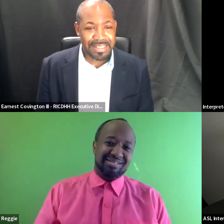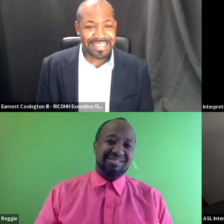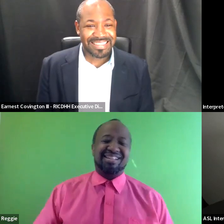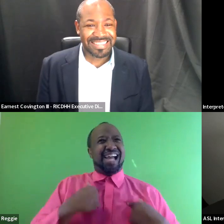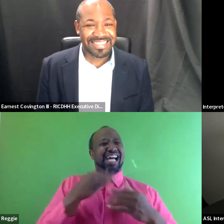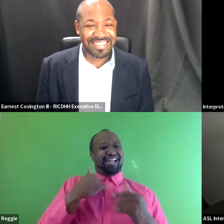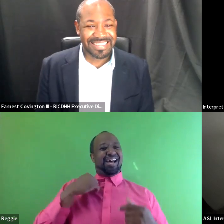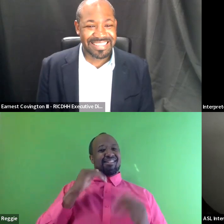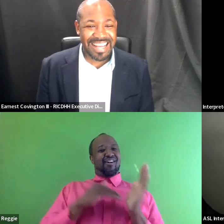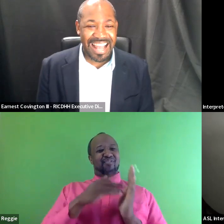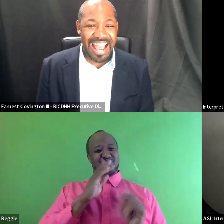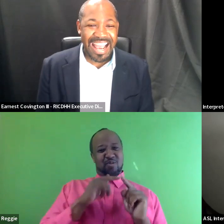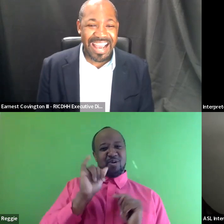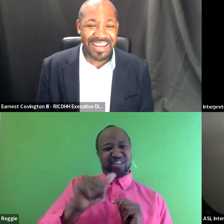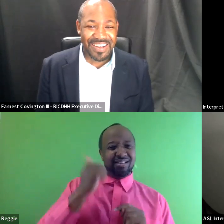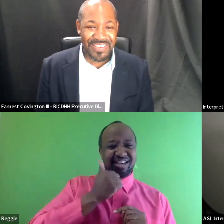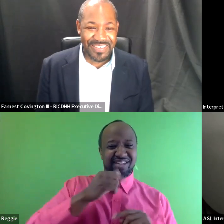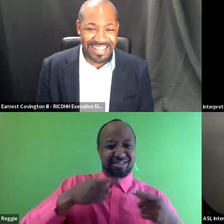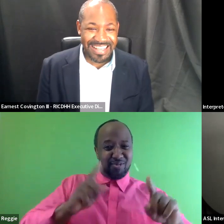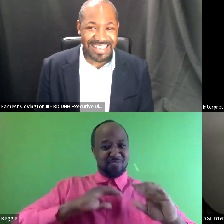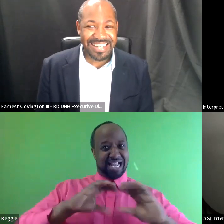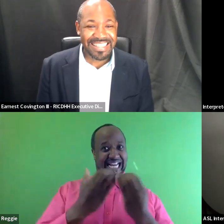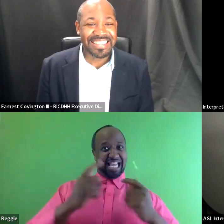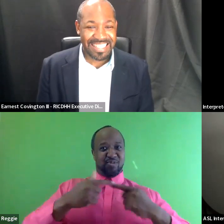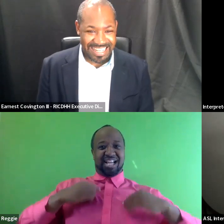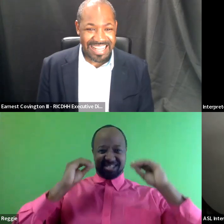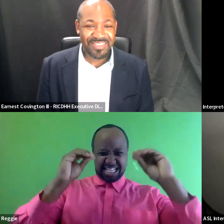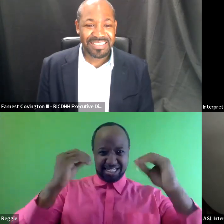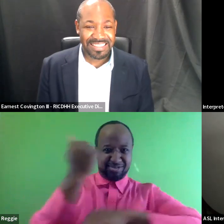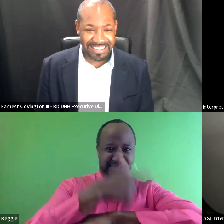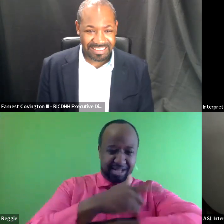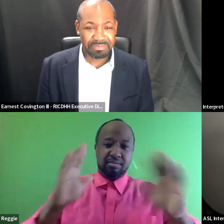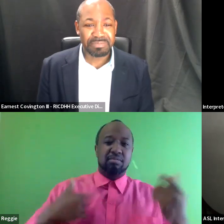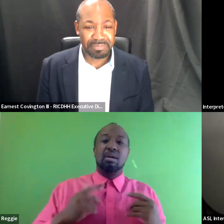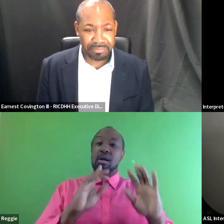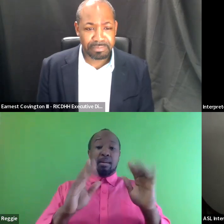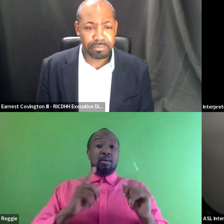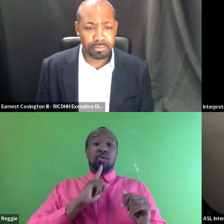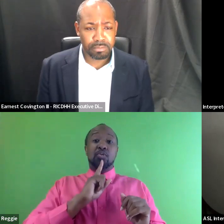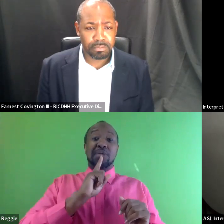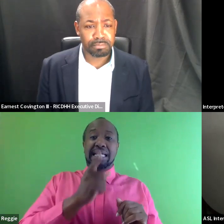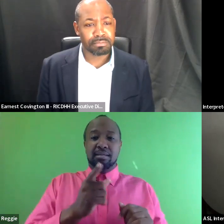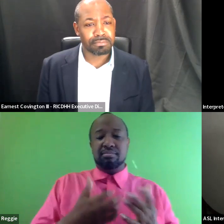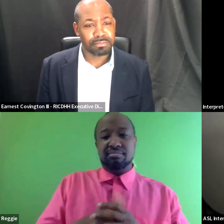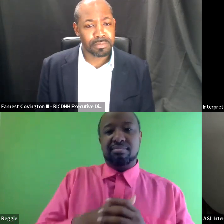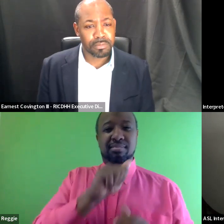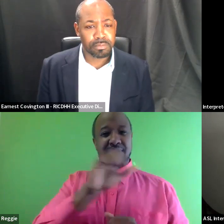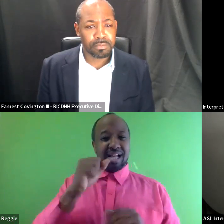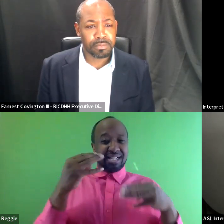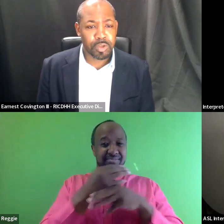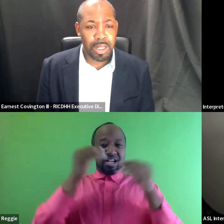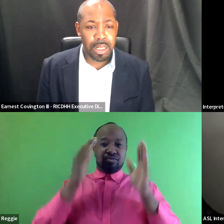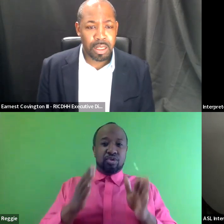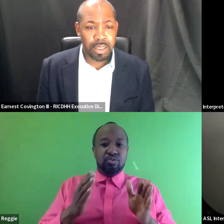Okay, math in middle school. Got it. I talk about this all the time in my class when I'm teaching.